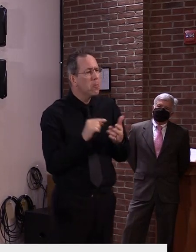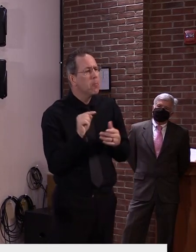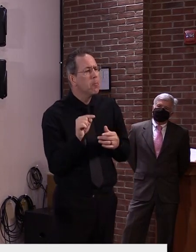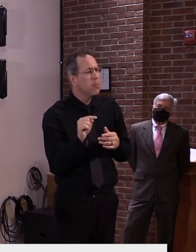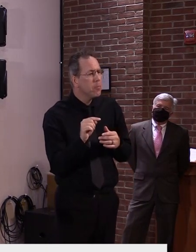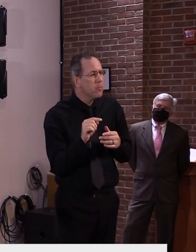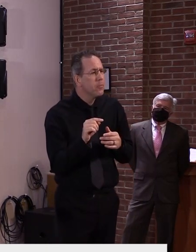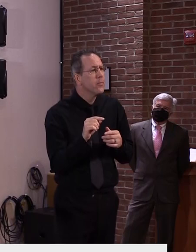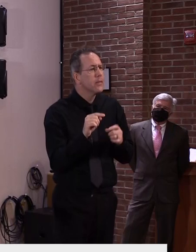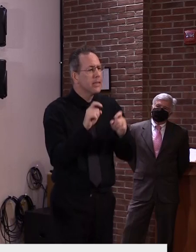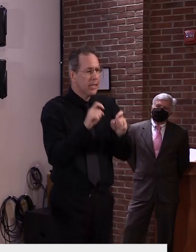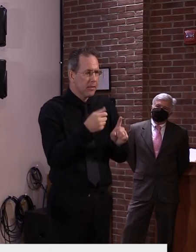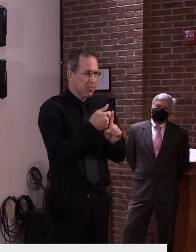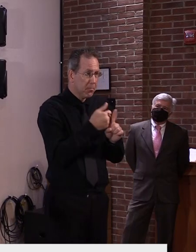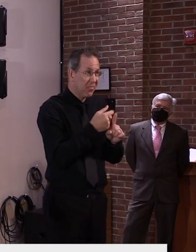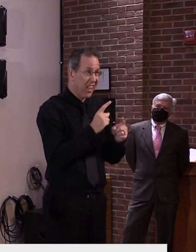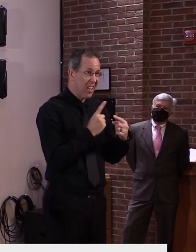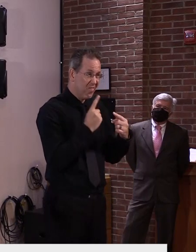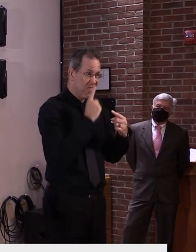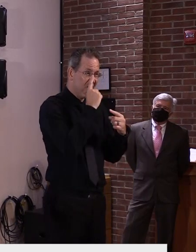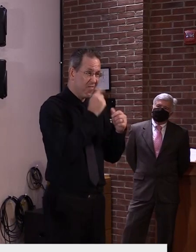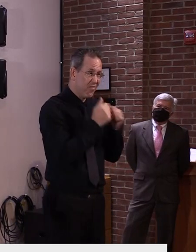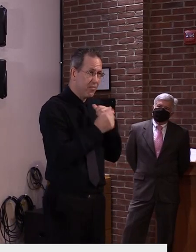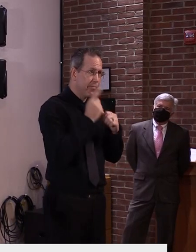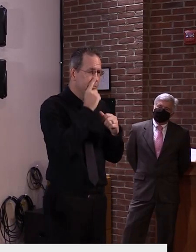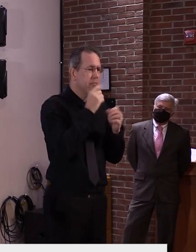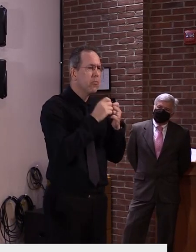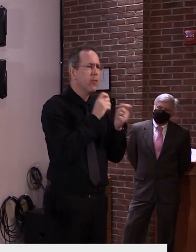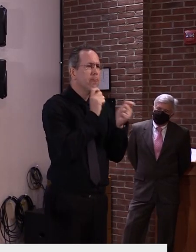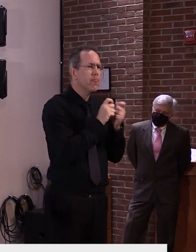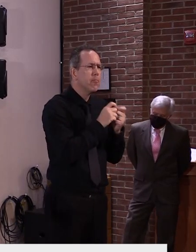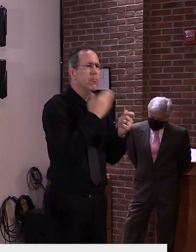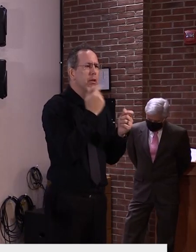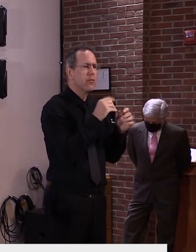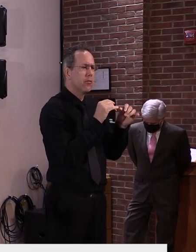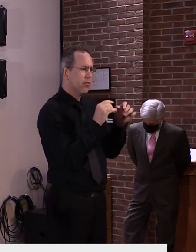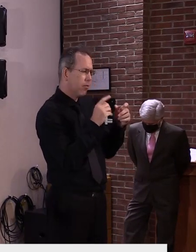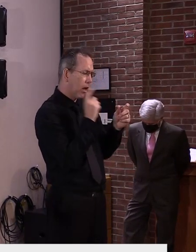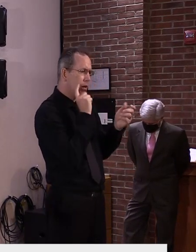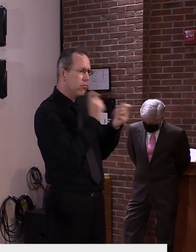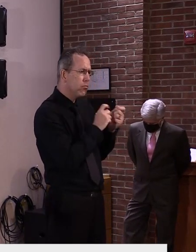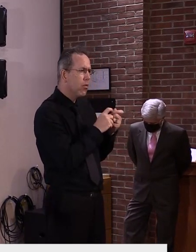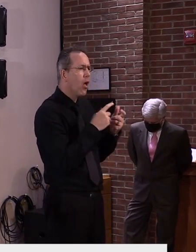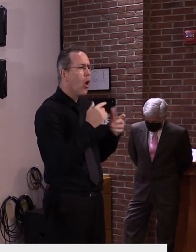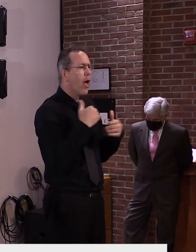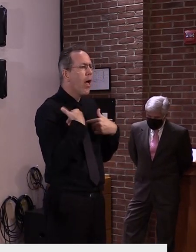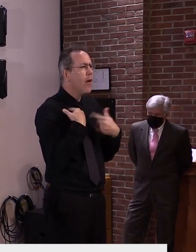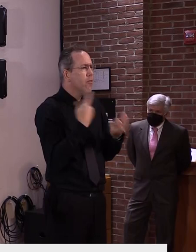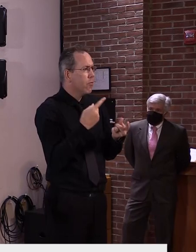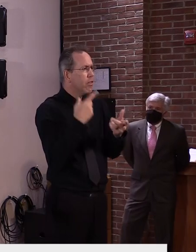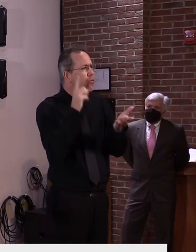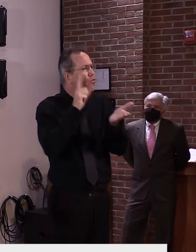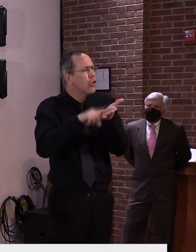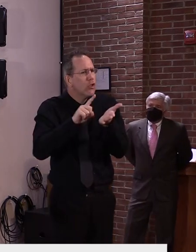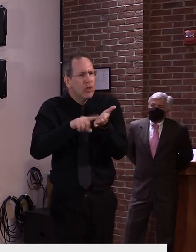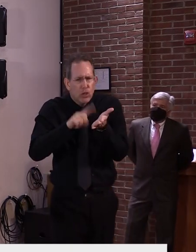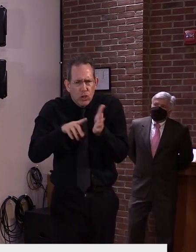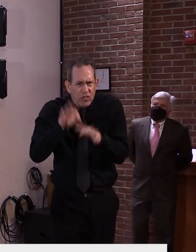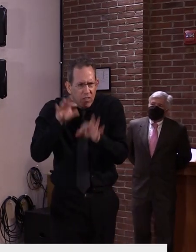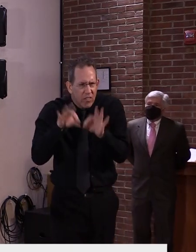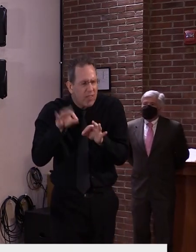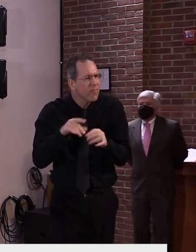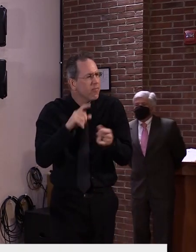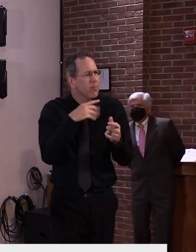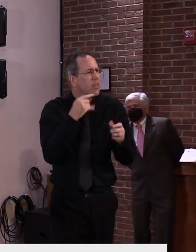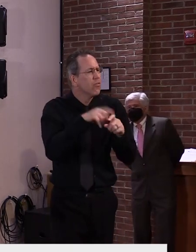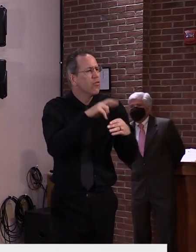that their statistics are based on for performance, and that's what's accepted. But we've learned more and more